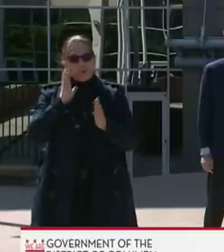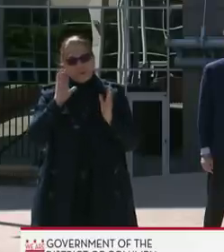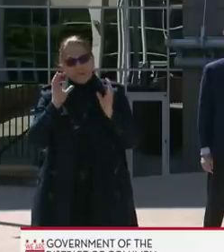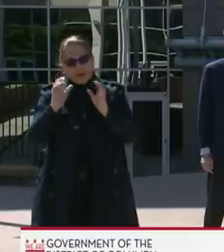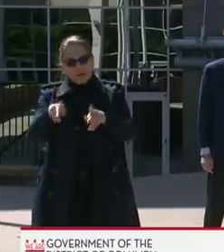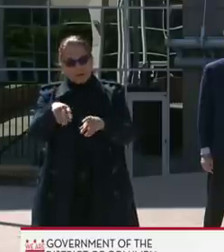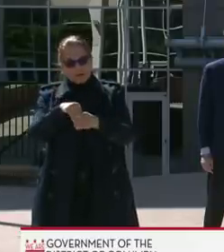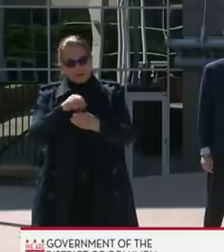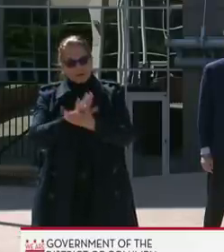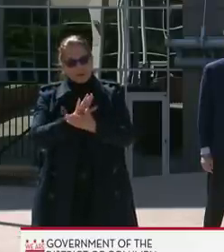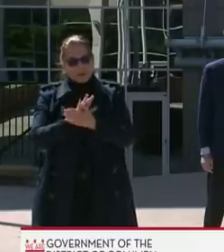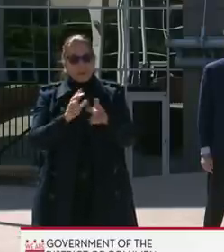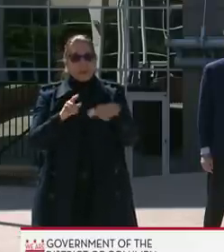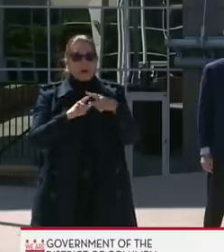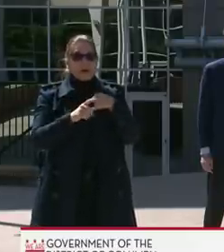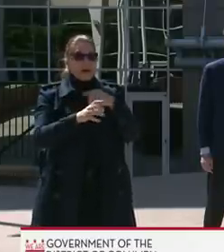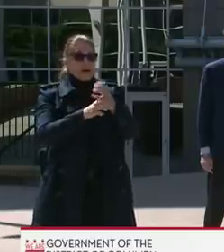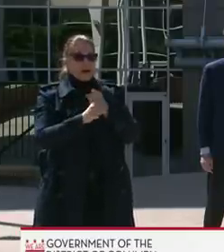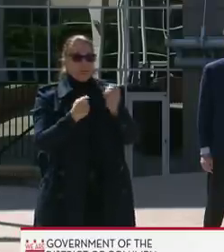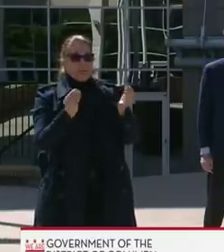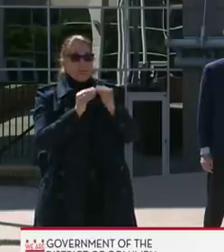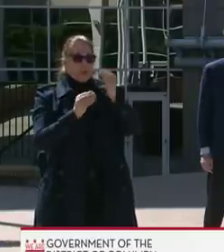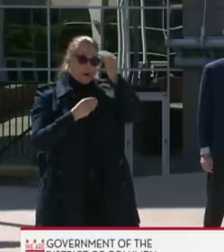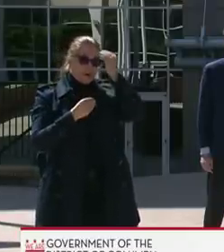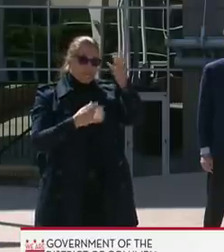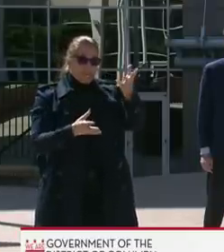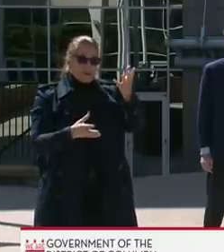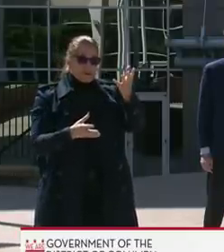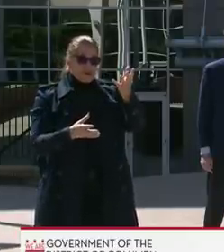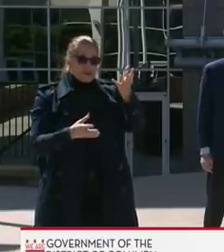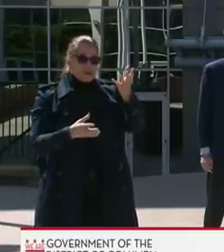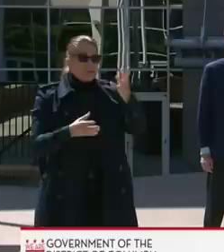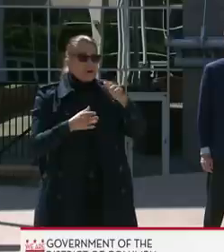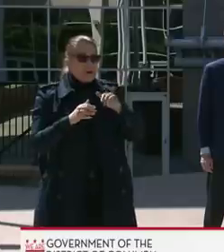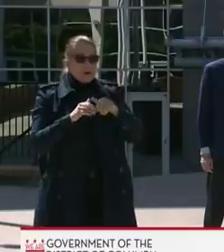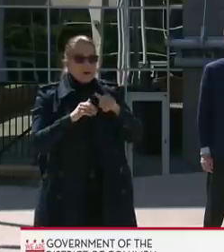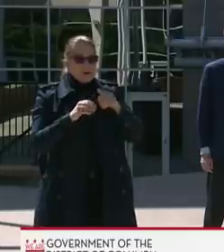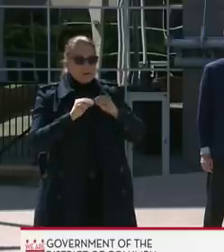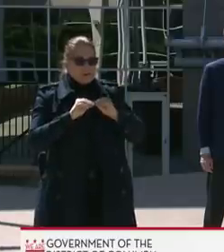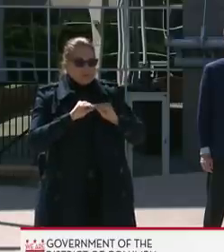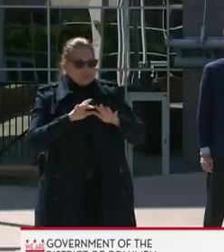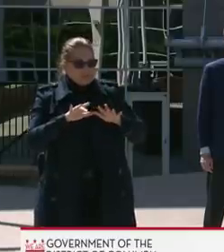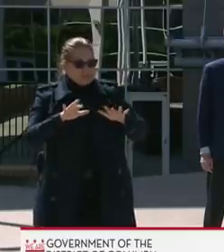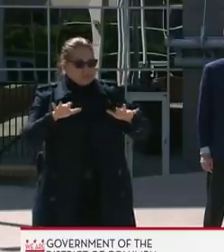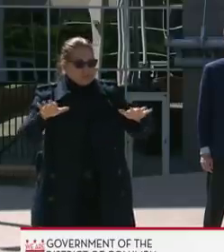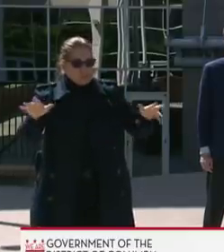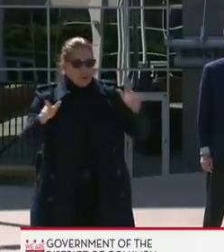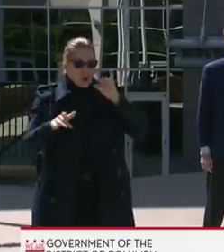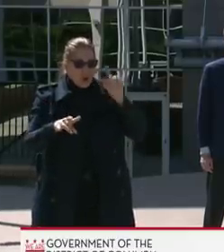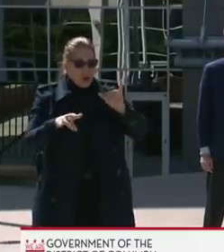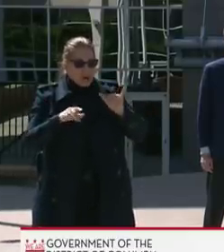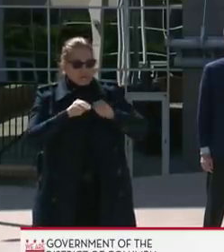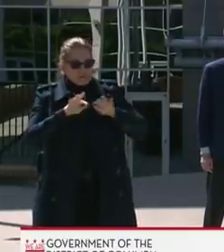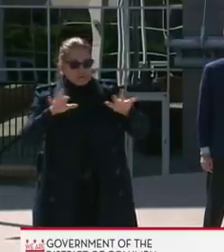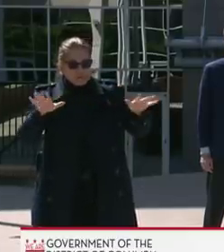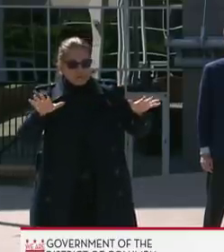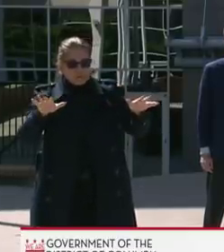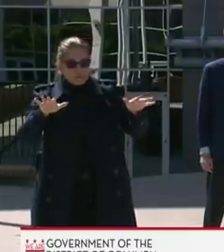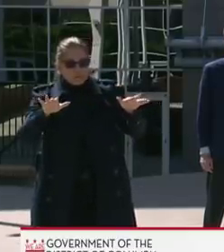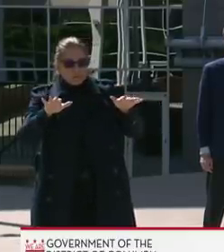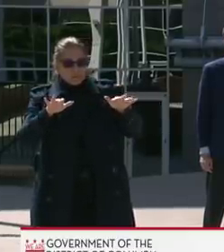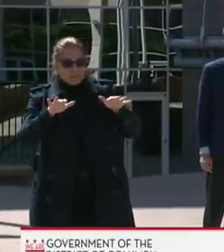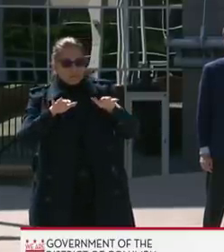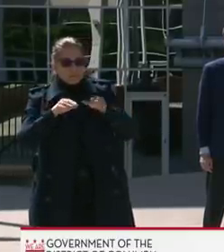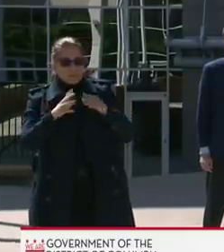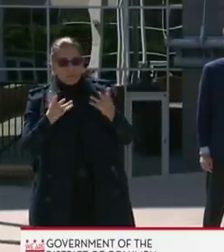the transmission of the infection in our city. Let me just say, our great hope is that kids can come